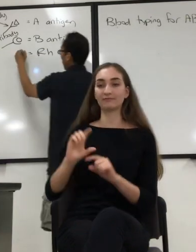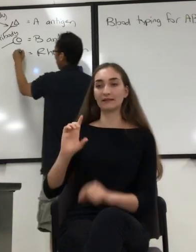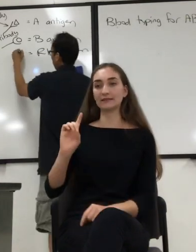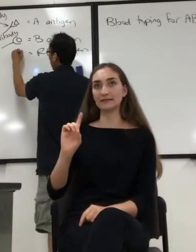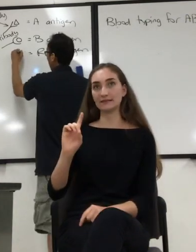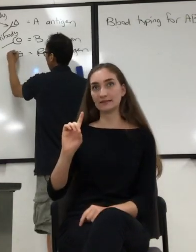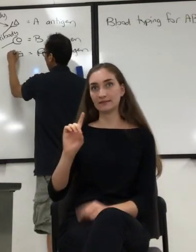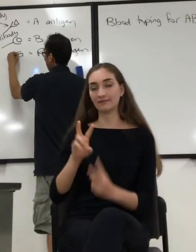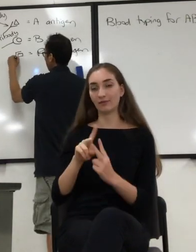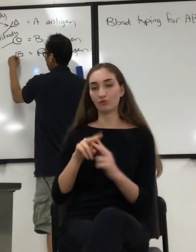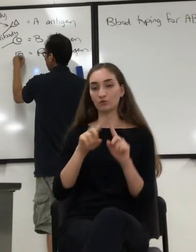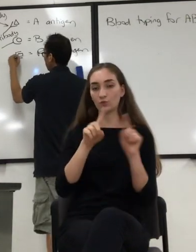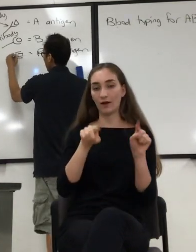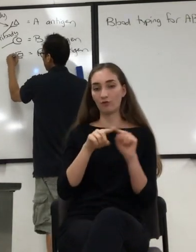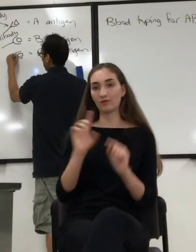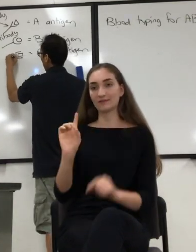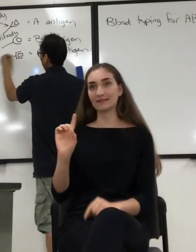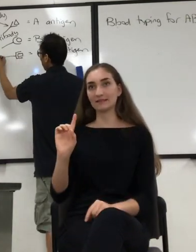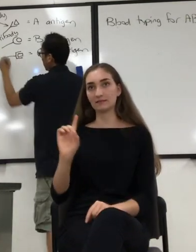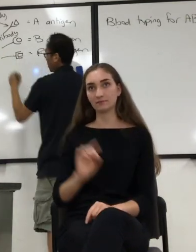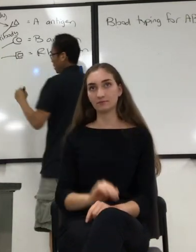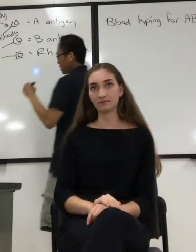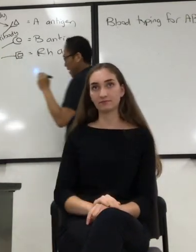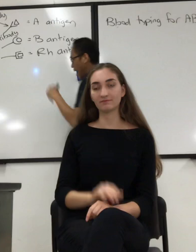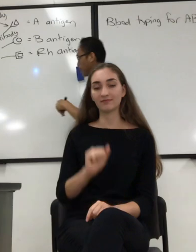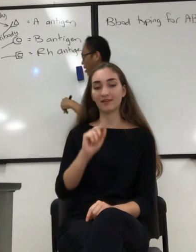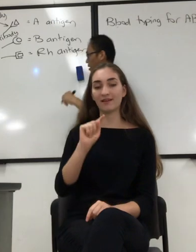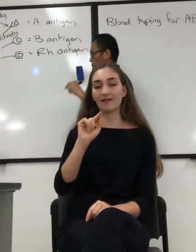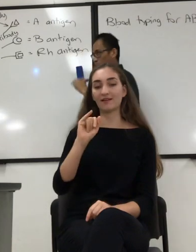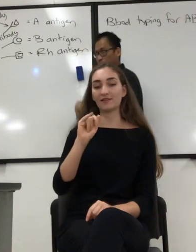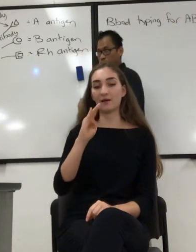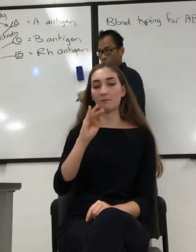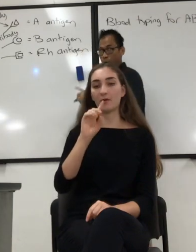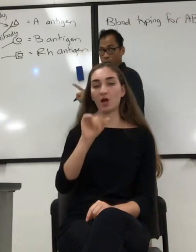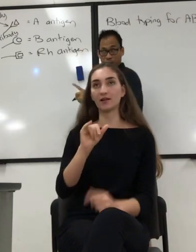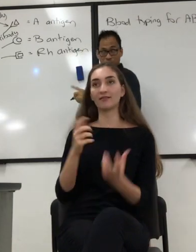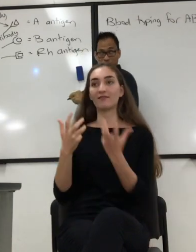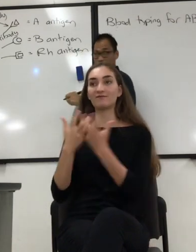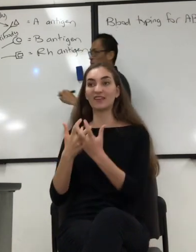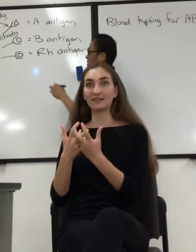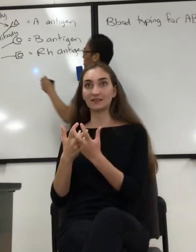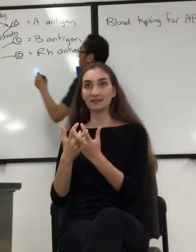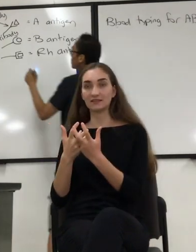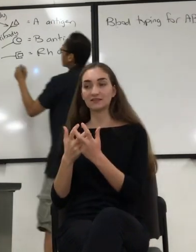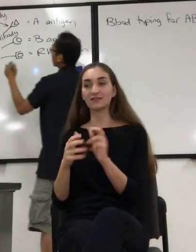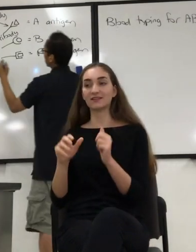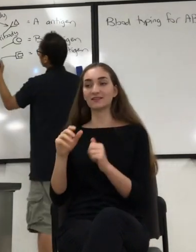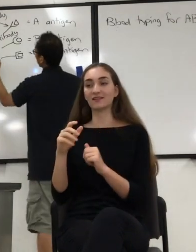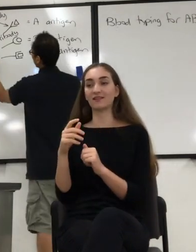And then that an antibody that fits that shape is the antibody against RH.